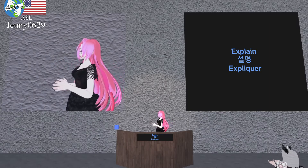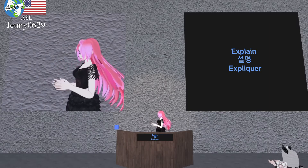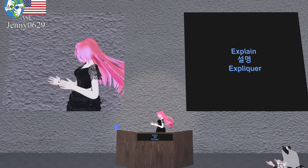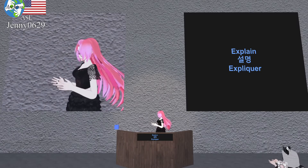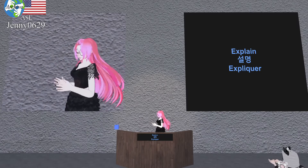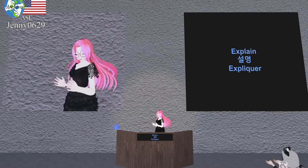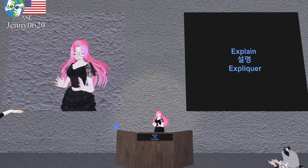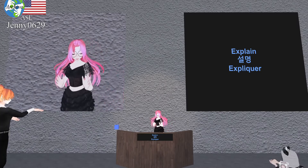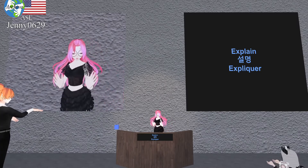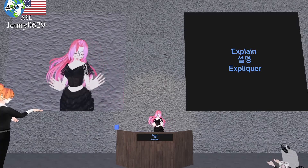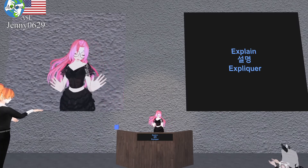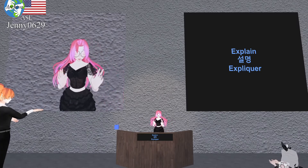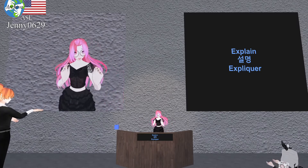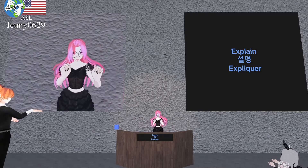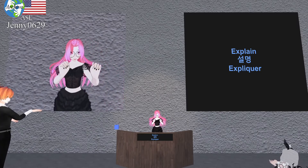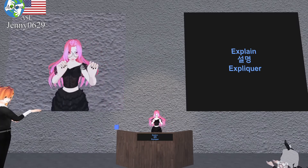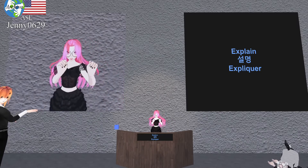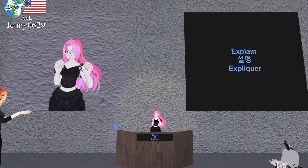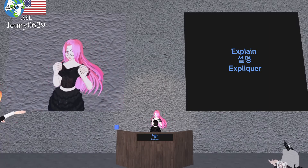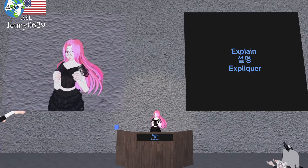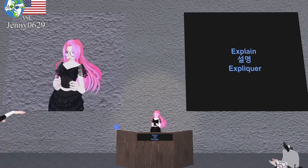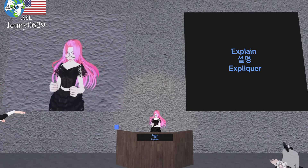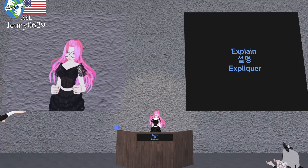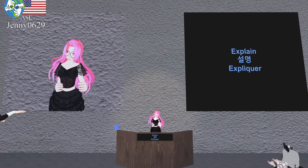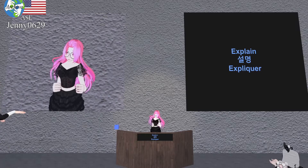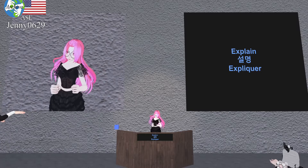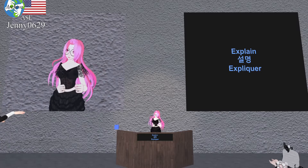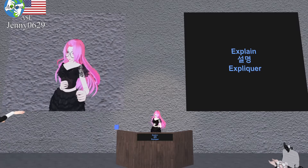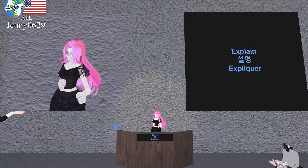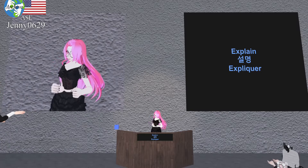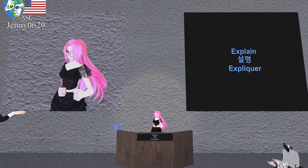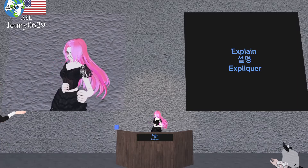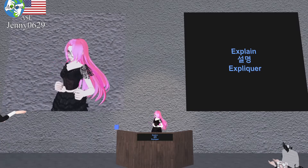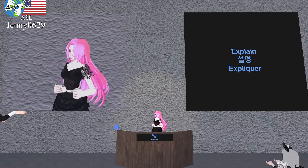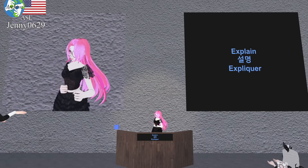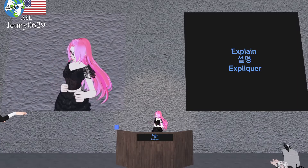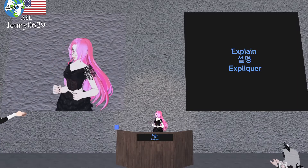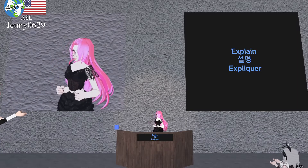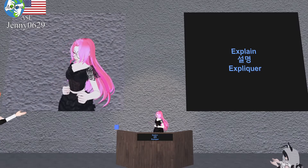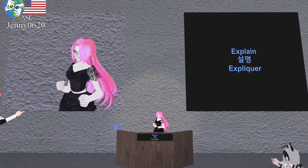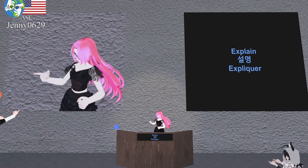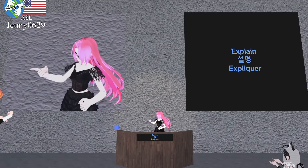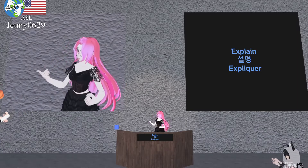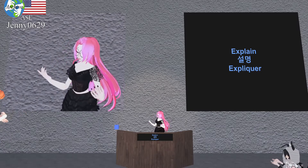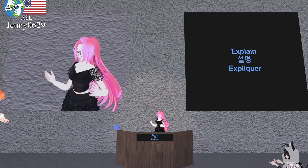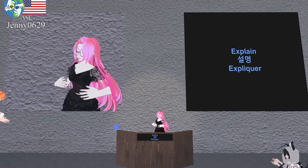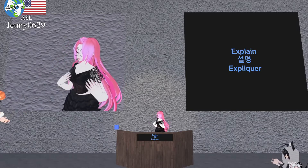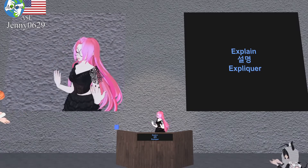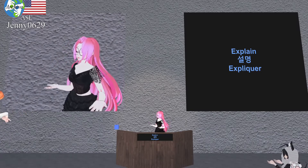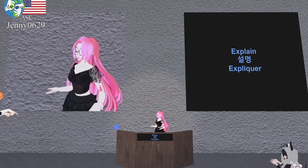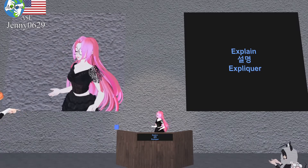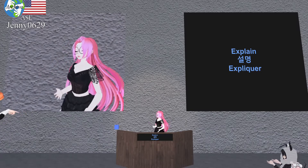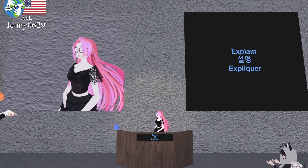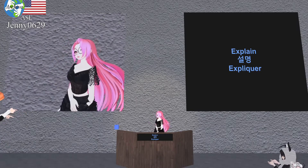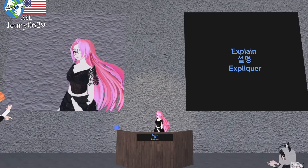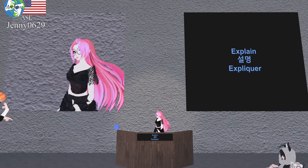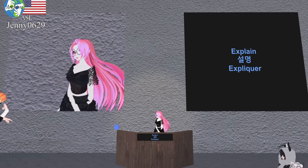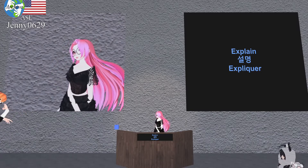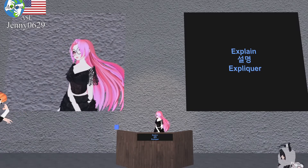Yep. And so if you don't have F hands, what I do is I close them. explain. What's that?